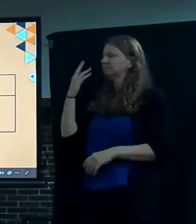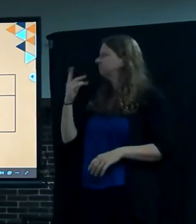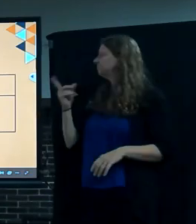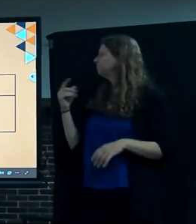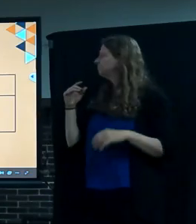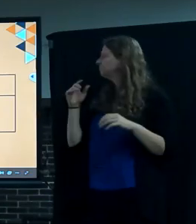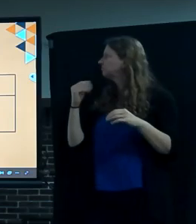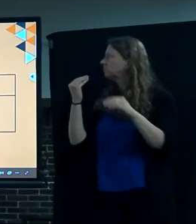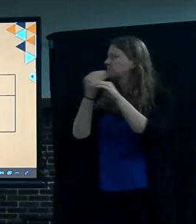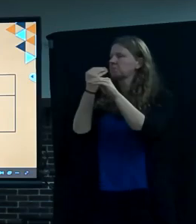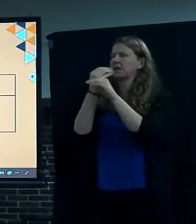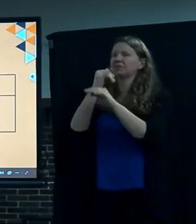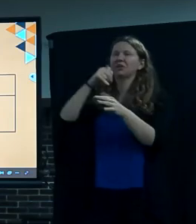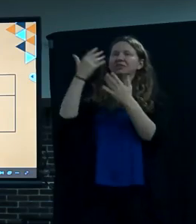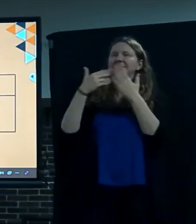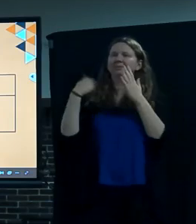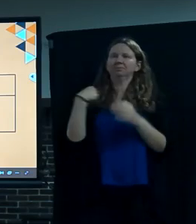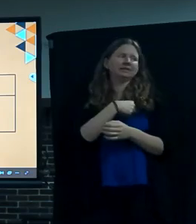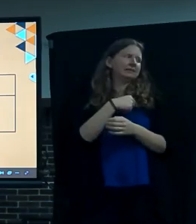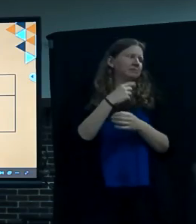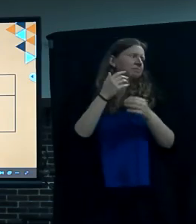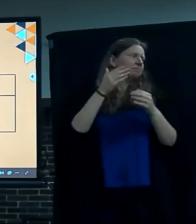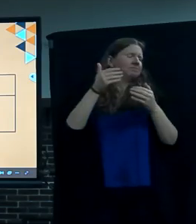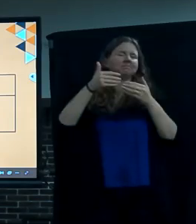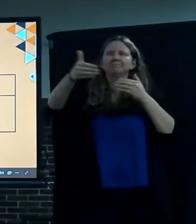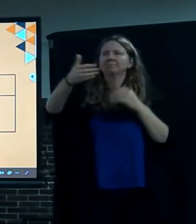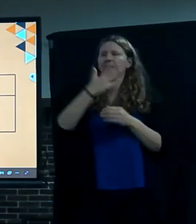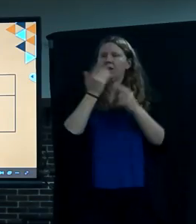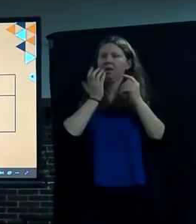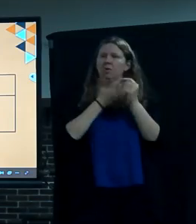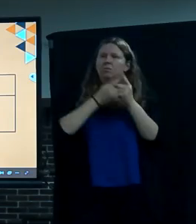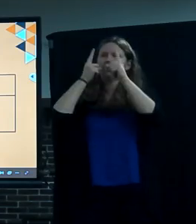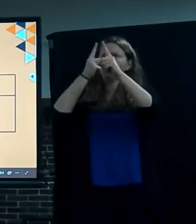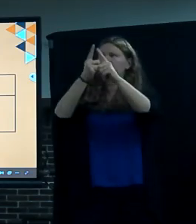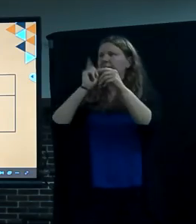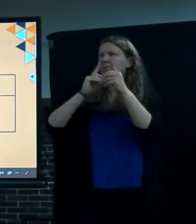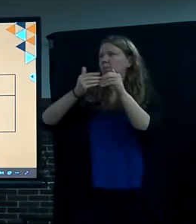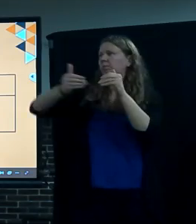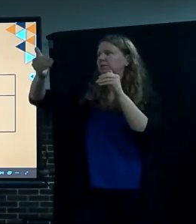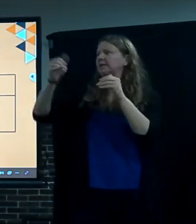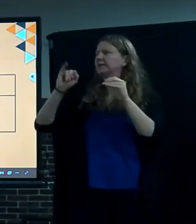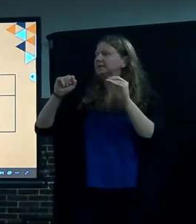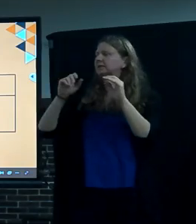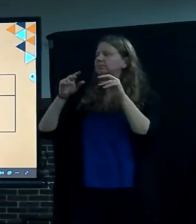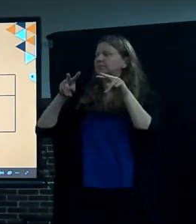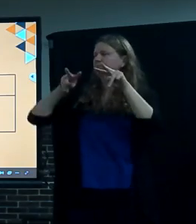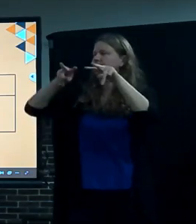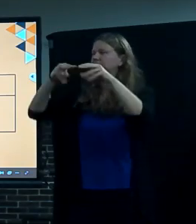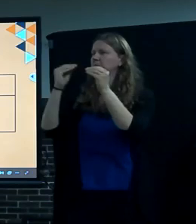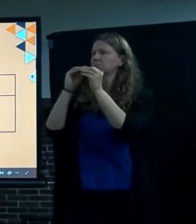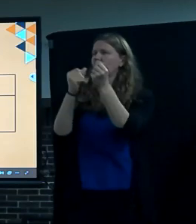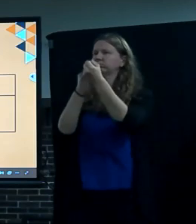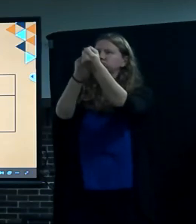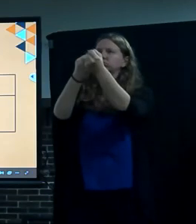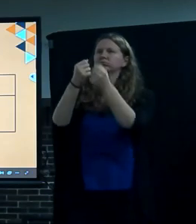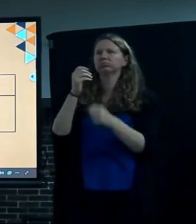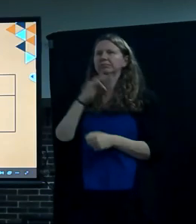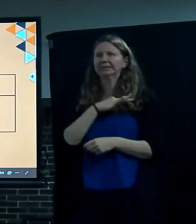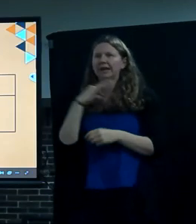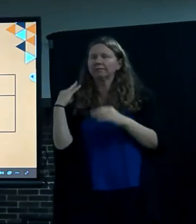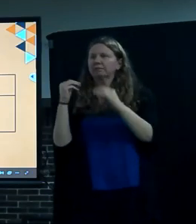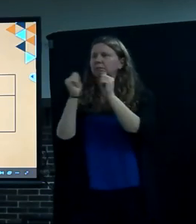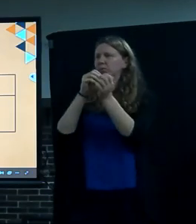made growth, and then overall it was 72% growth. And then we'll go on to, we're looking at